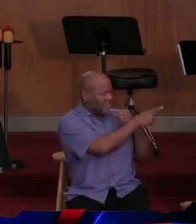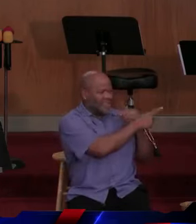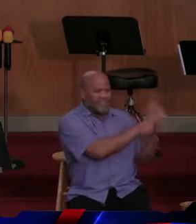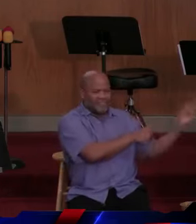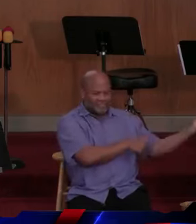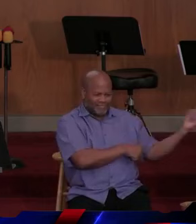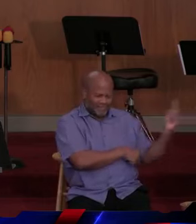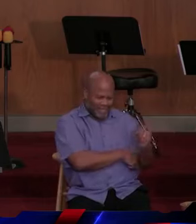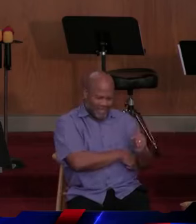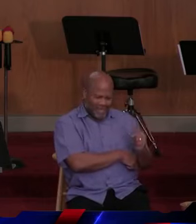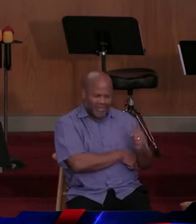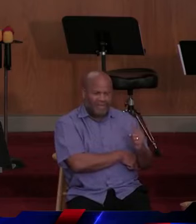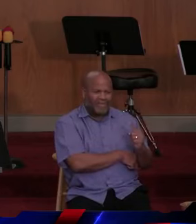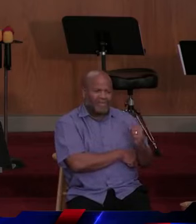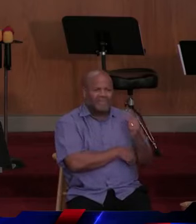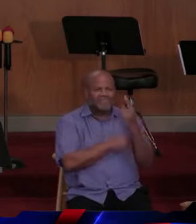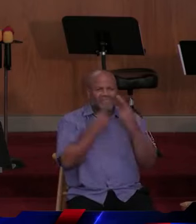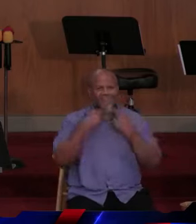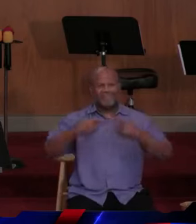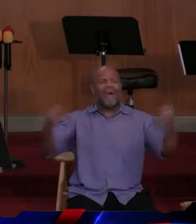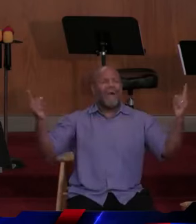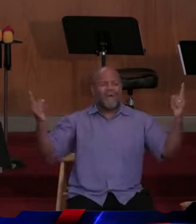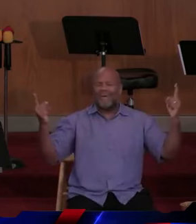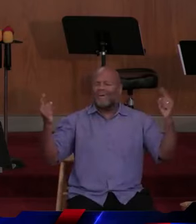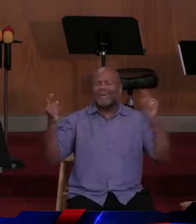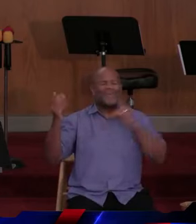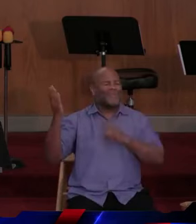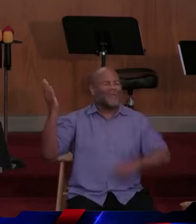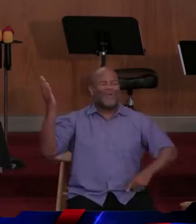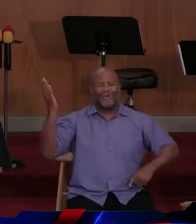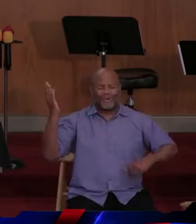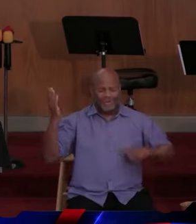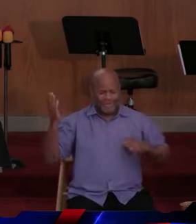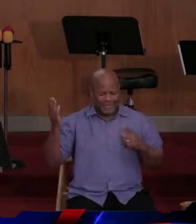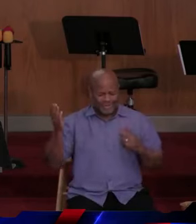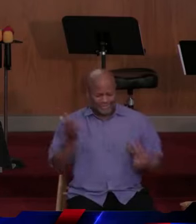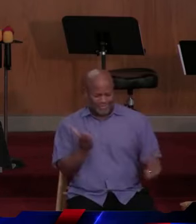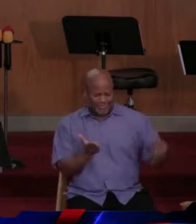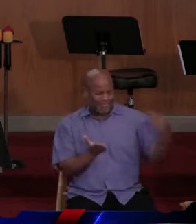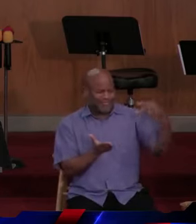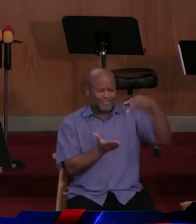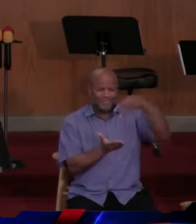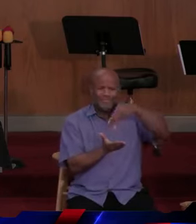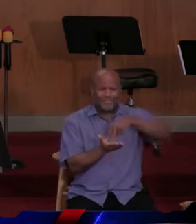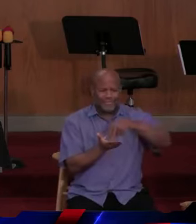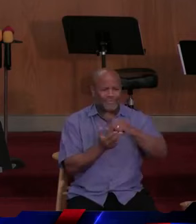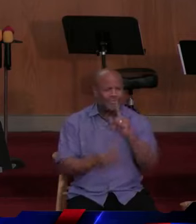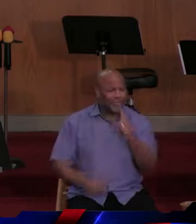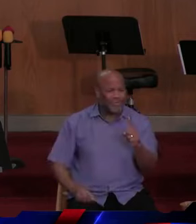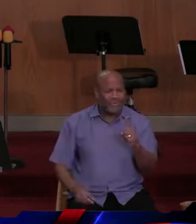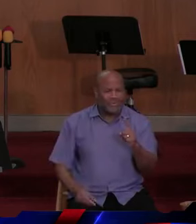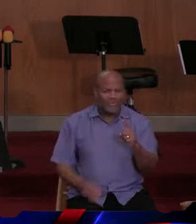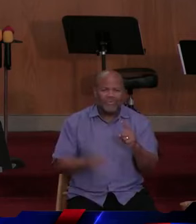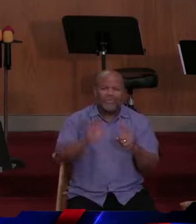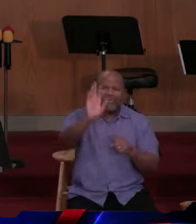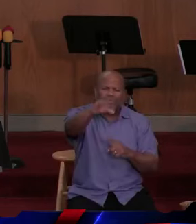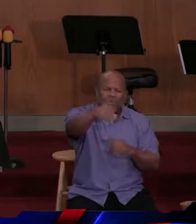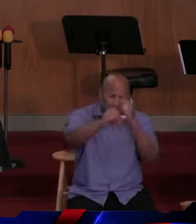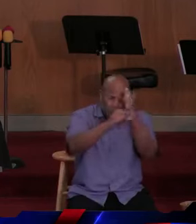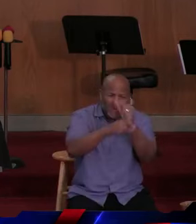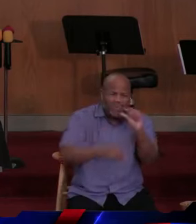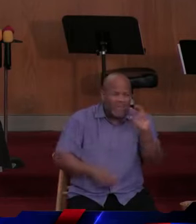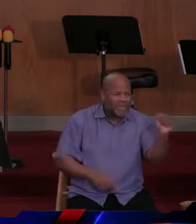declaring, the Lord is risen indeed. Now, Brother Greg, what's different in